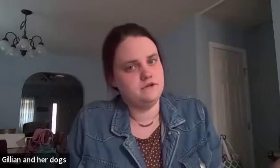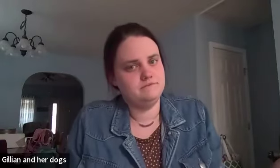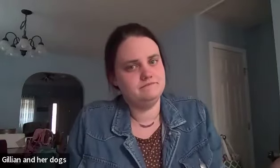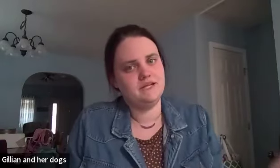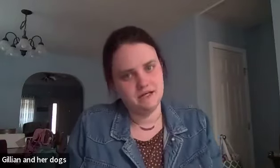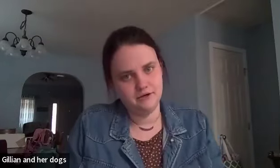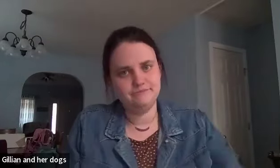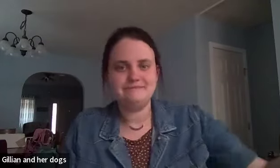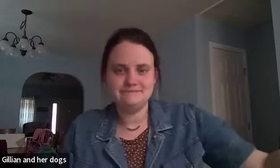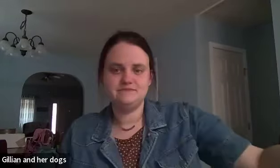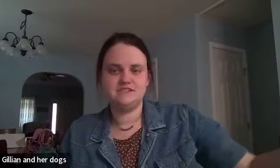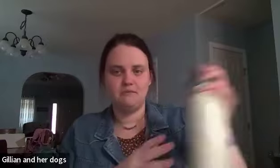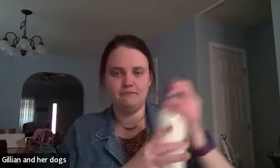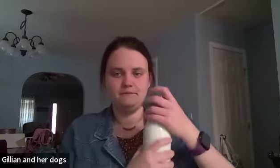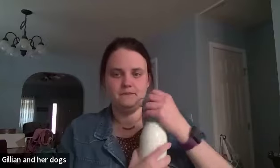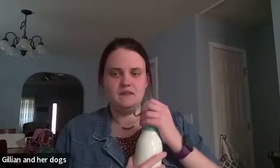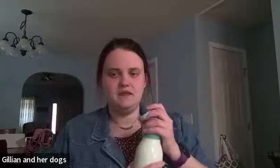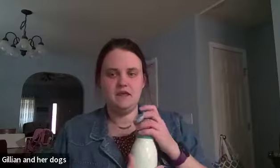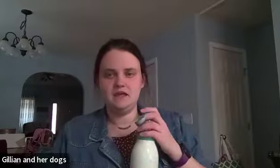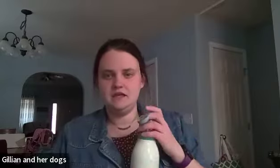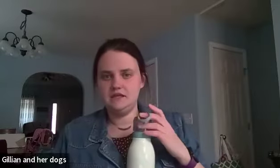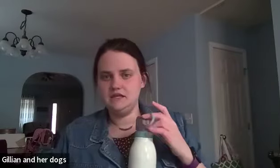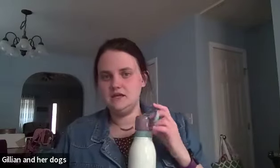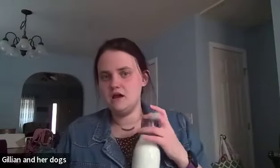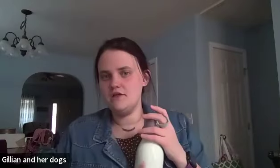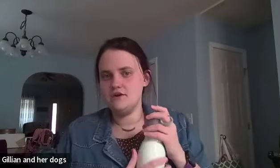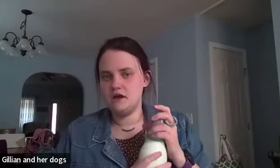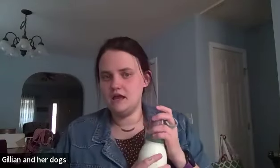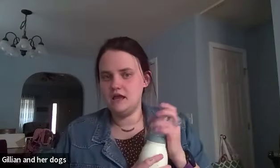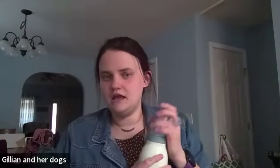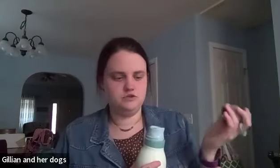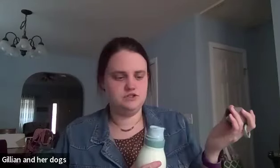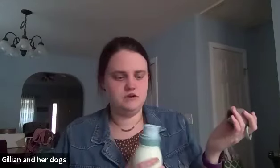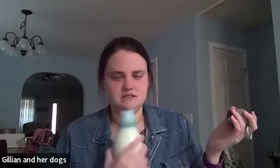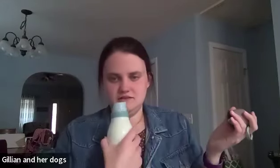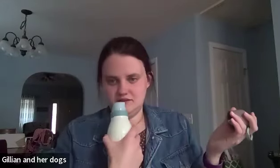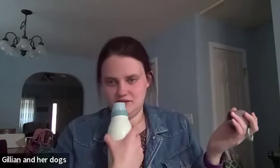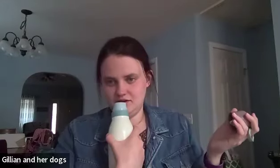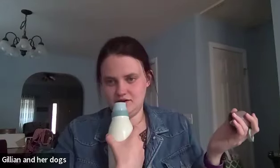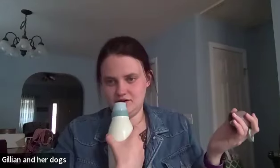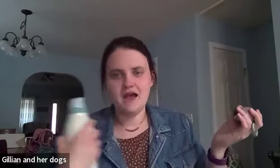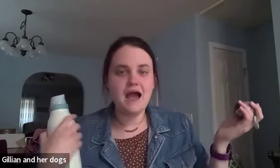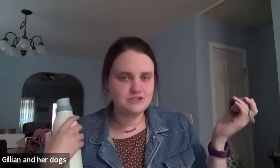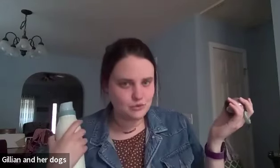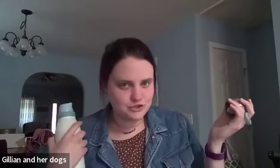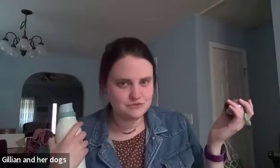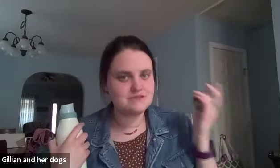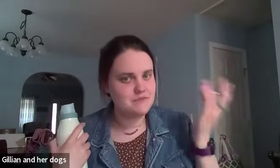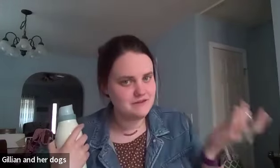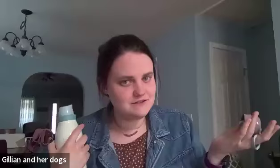foot kind of deal. So. Any other animals you guys can think of? I told you some of